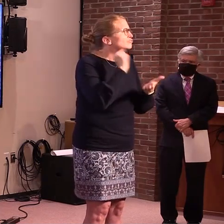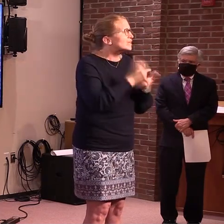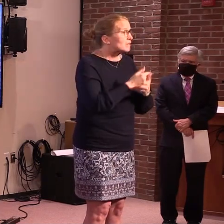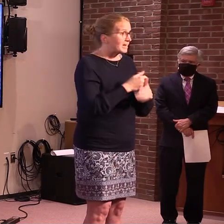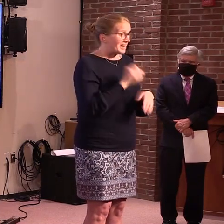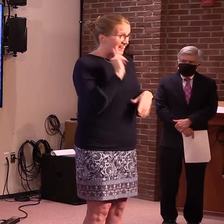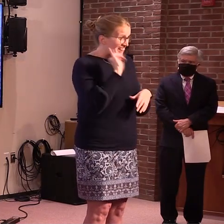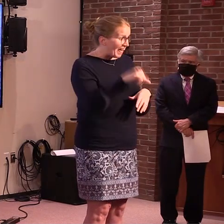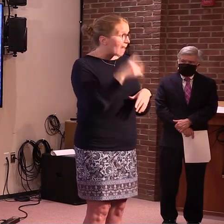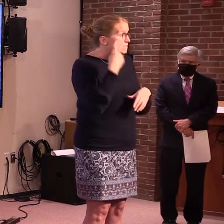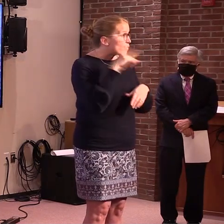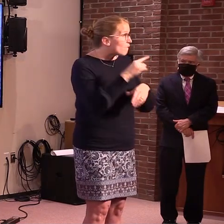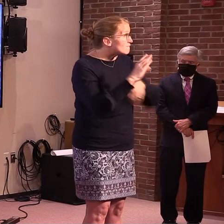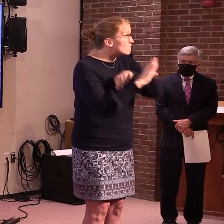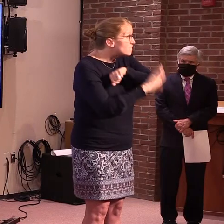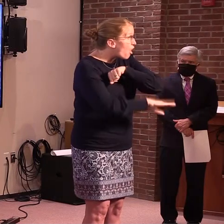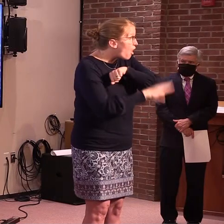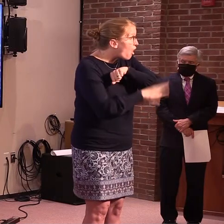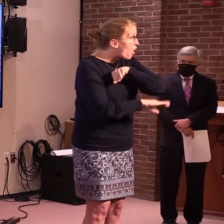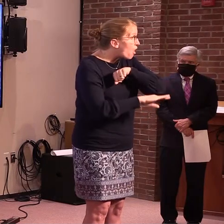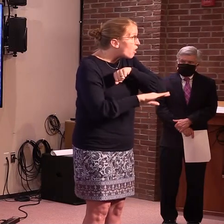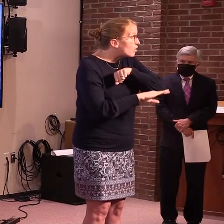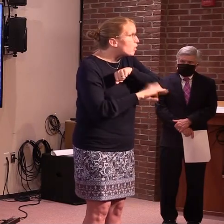the fall?